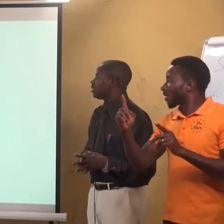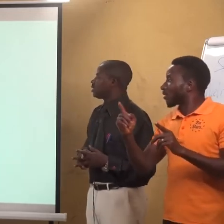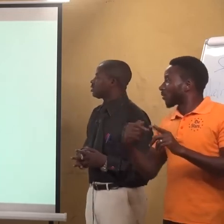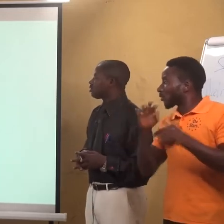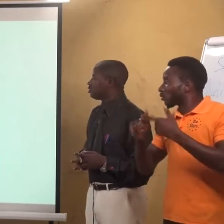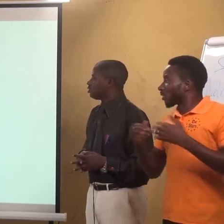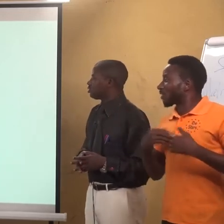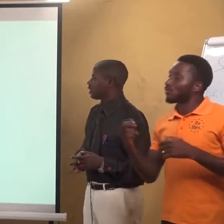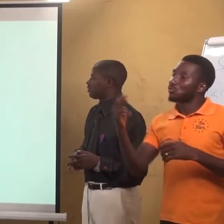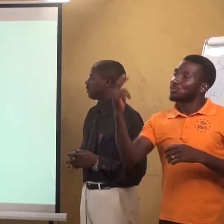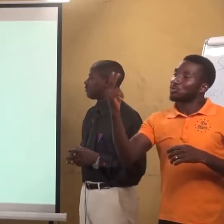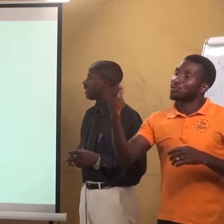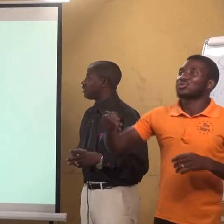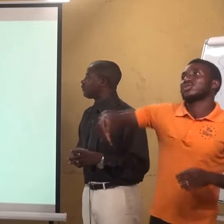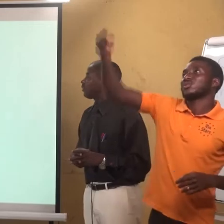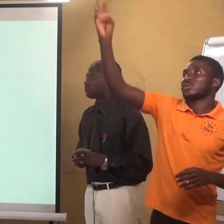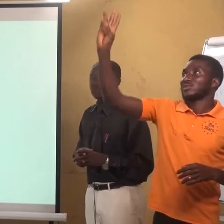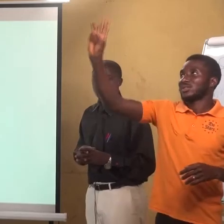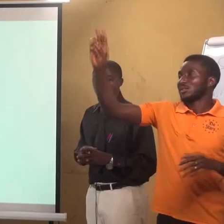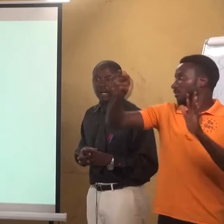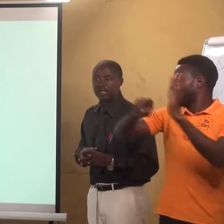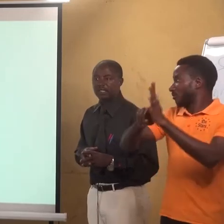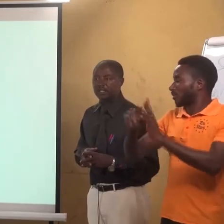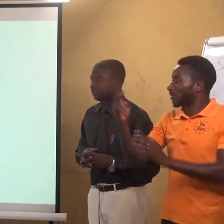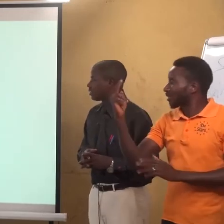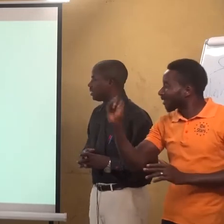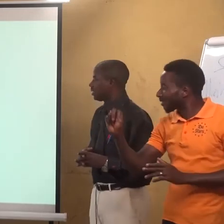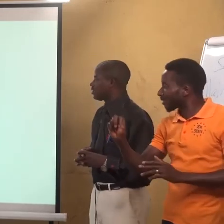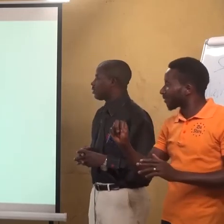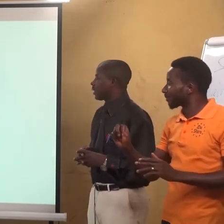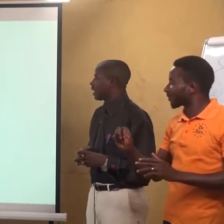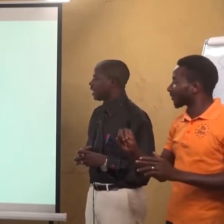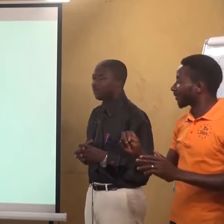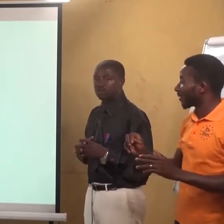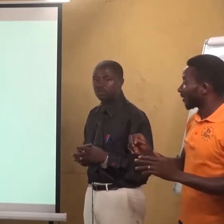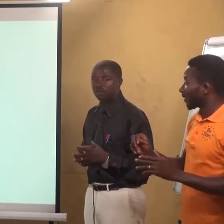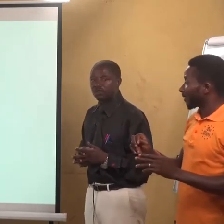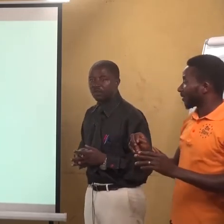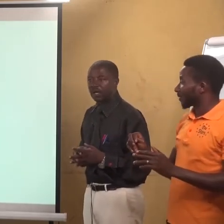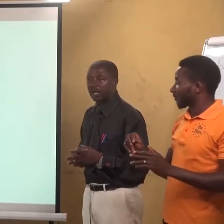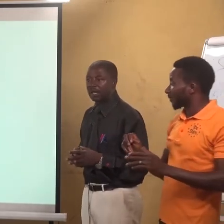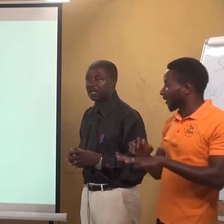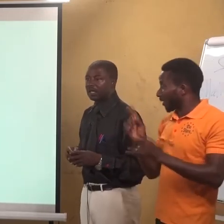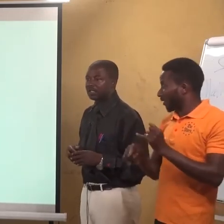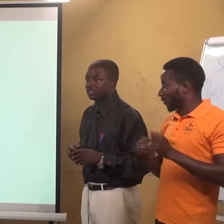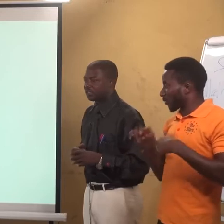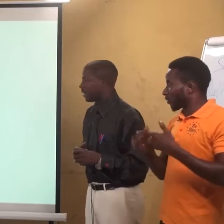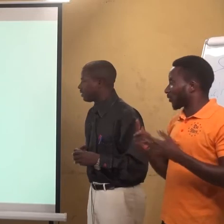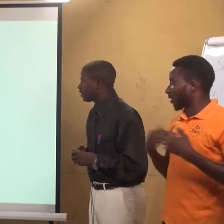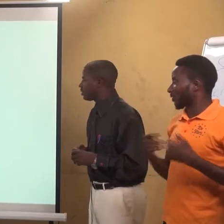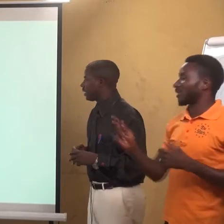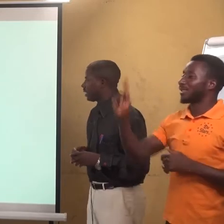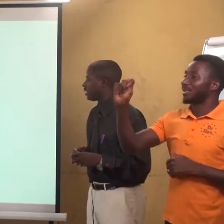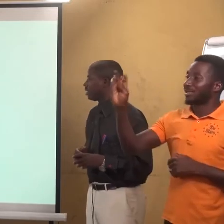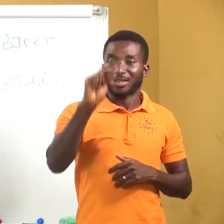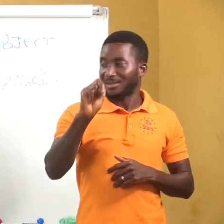simplifying, 2 raised to the power 5 plus 1 is 6. So we are now having 2 raised to the power n, 6